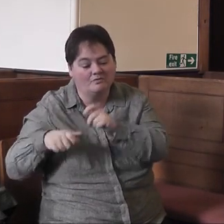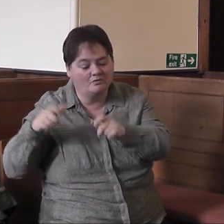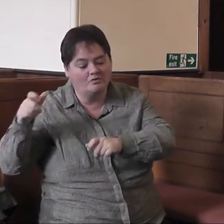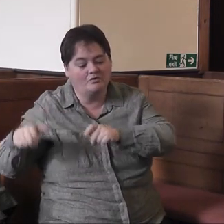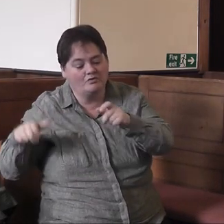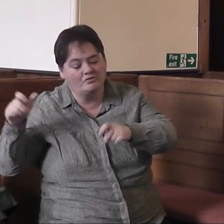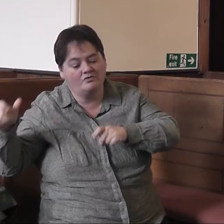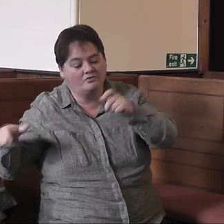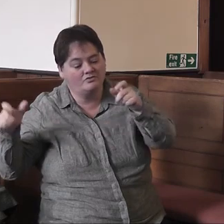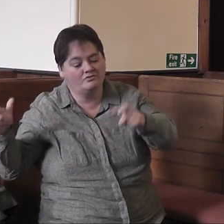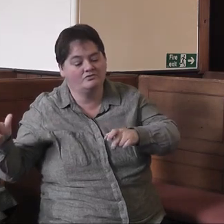or